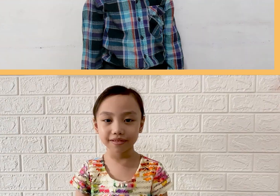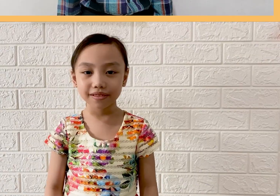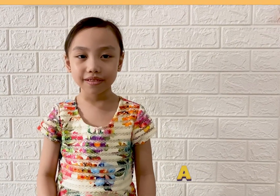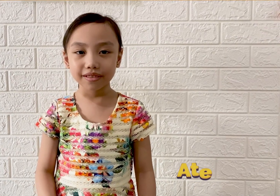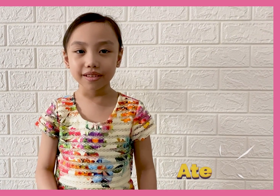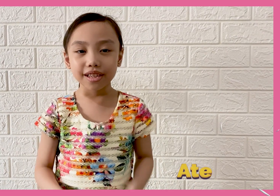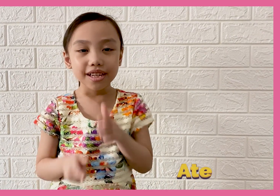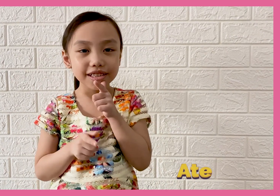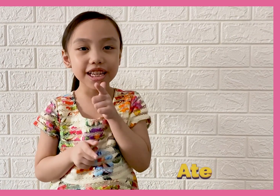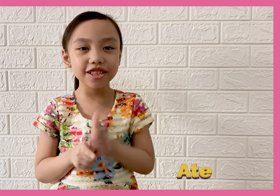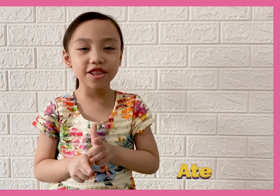Sister